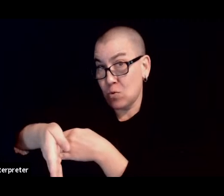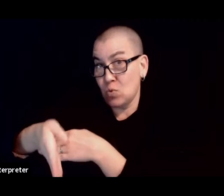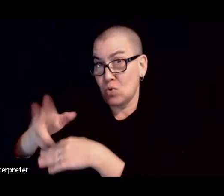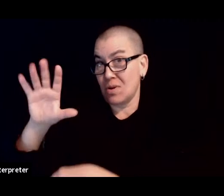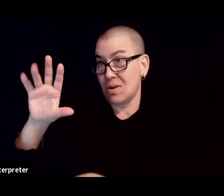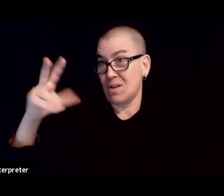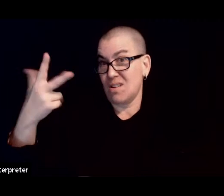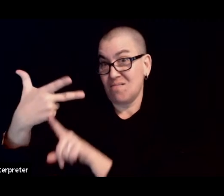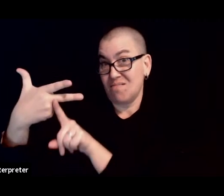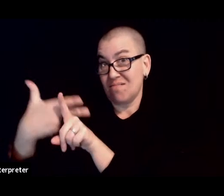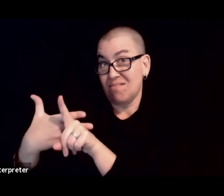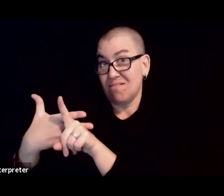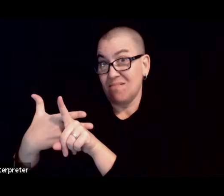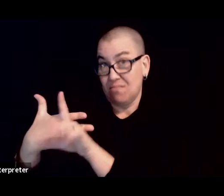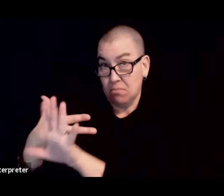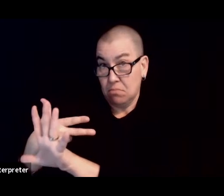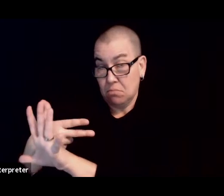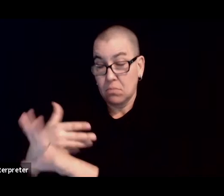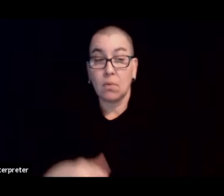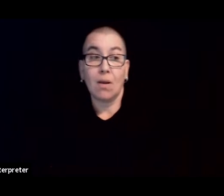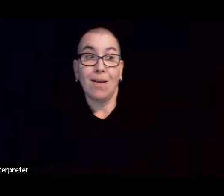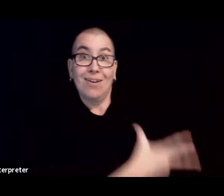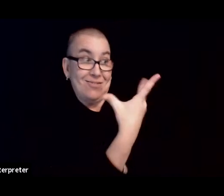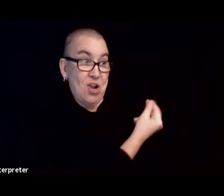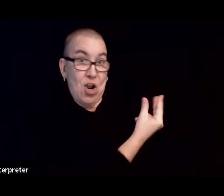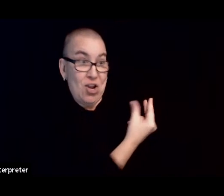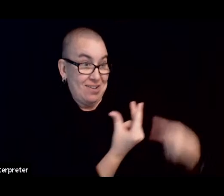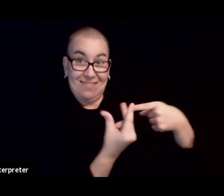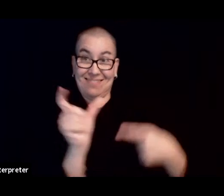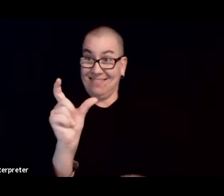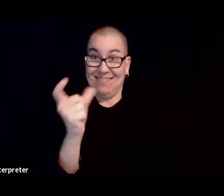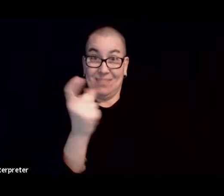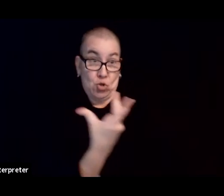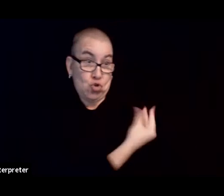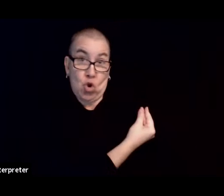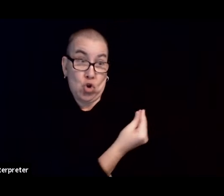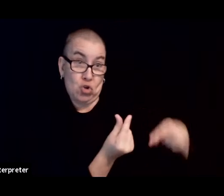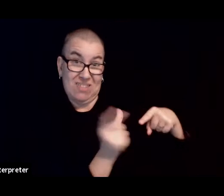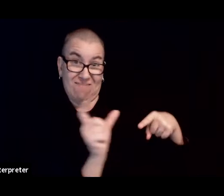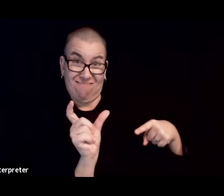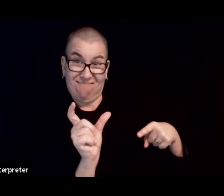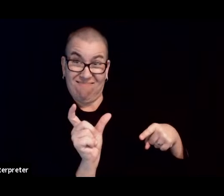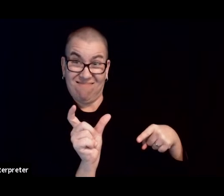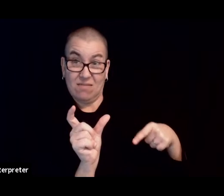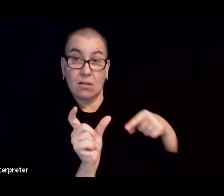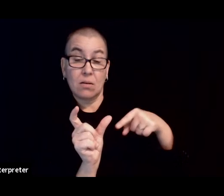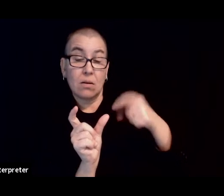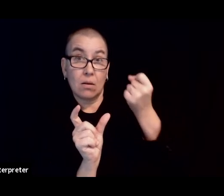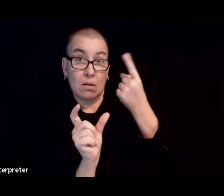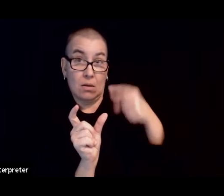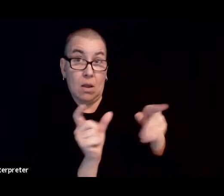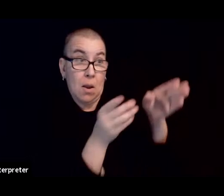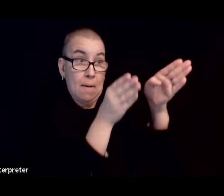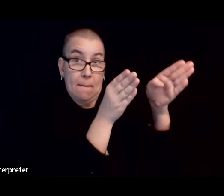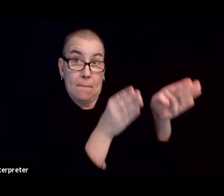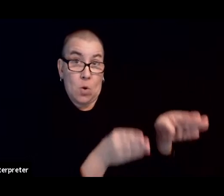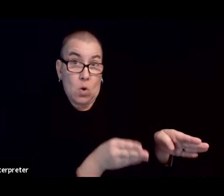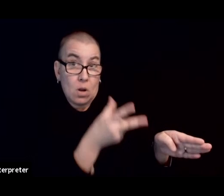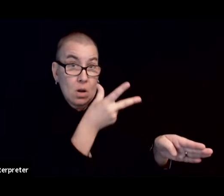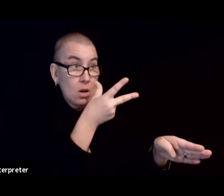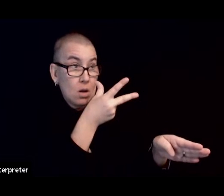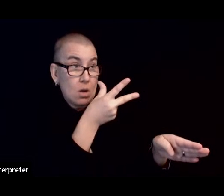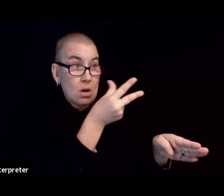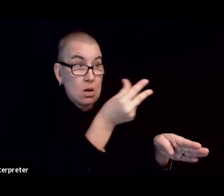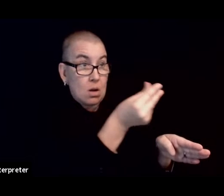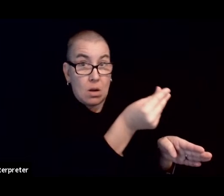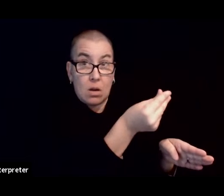very clear. Individuals who are vaccinated, the type of vaccine this is, they cannot shed anything. They cannot,